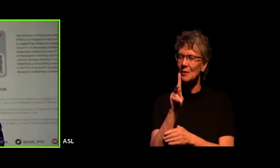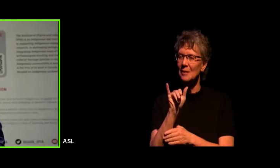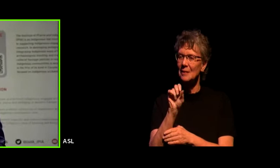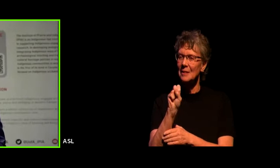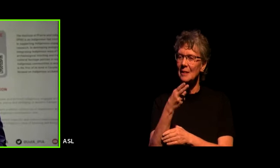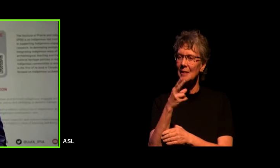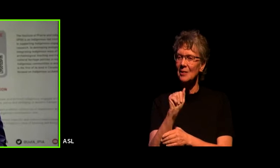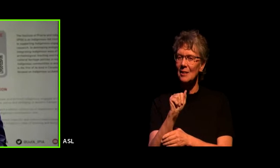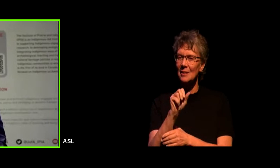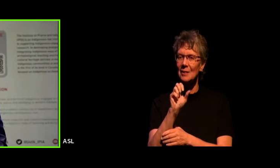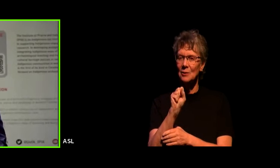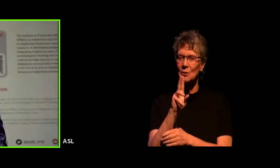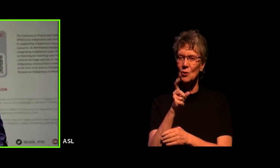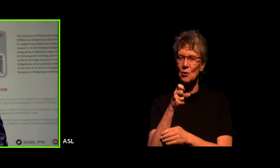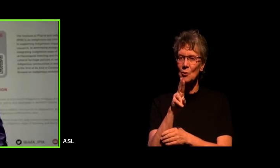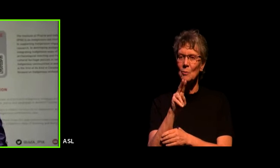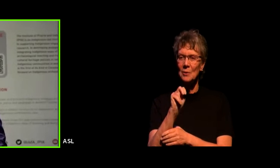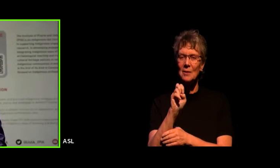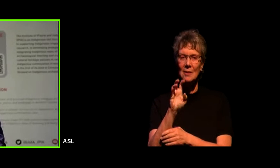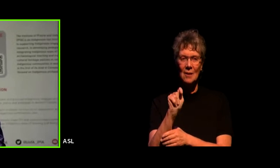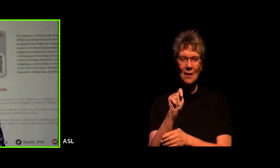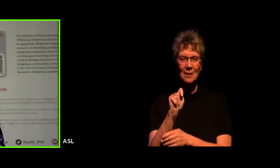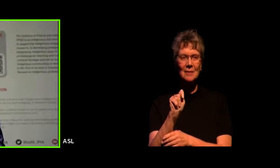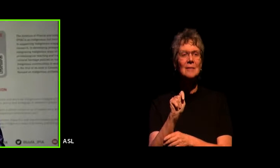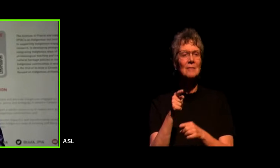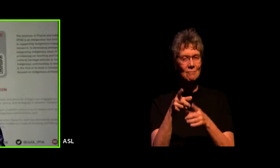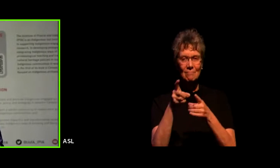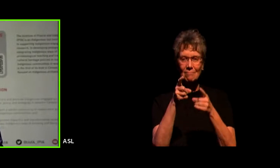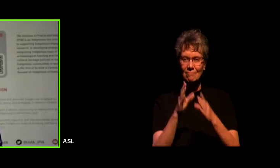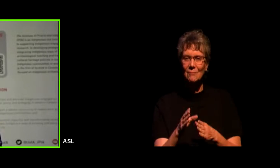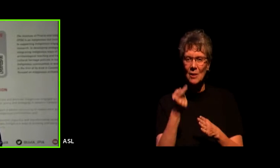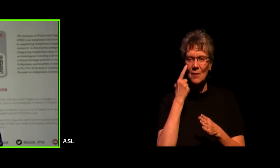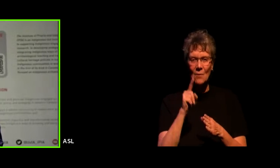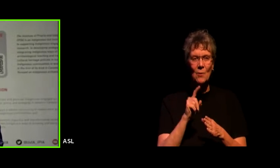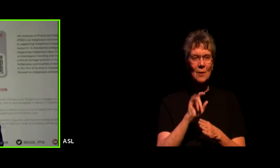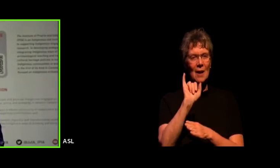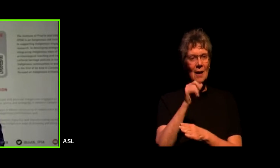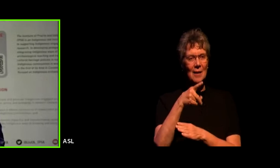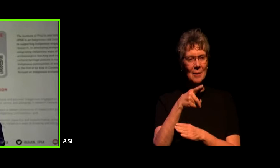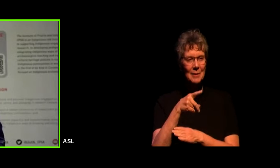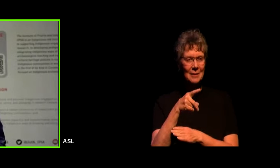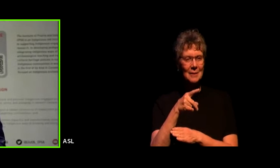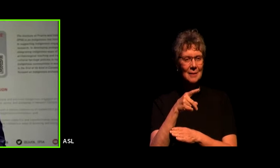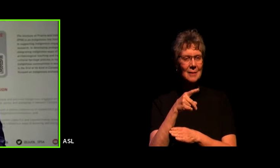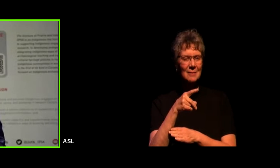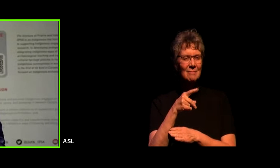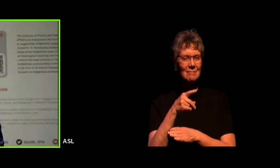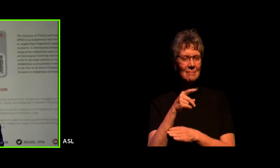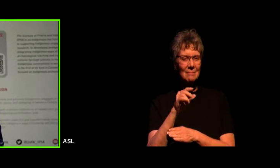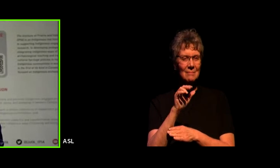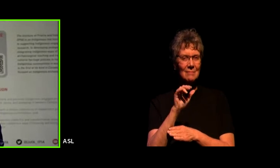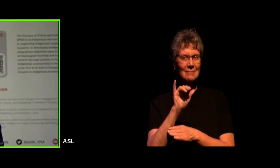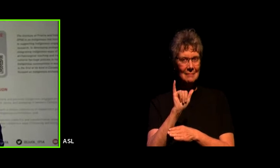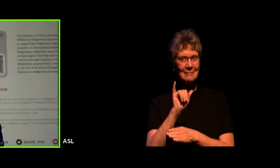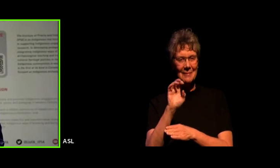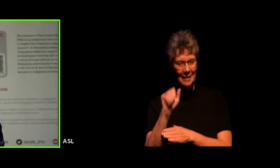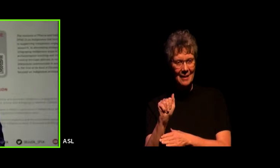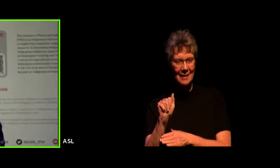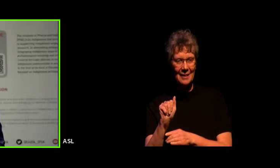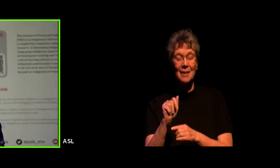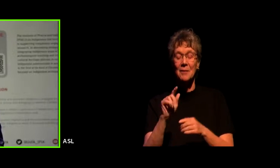of the Institute for Prairie and Indigenous Archaeology, a full professor in the Department of Anthropology at the U of